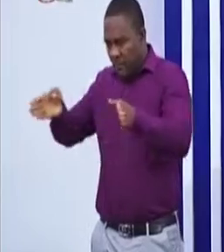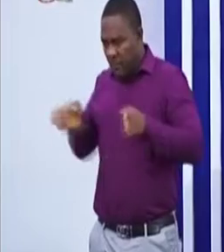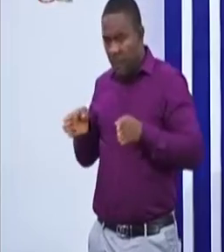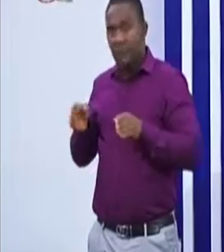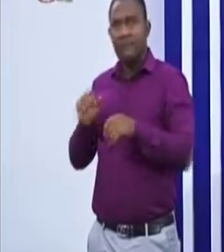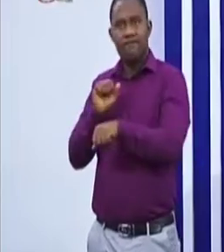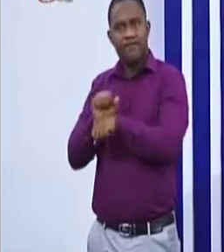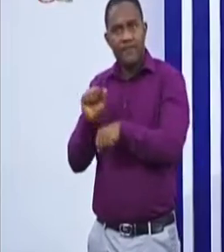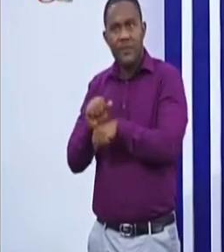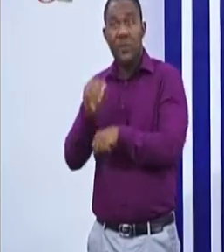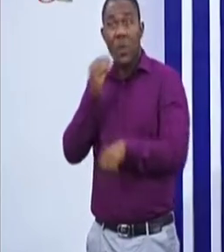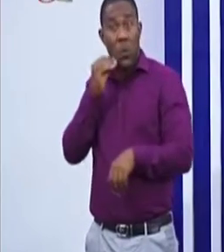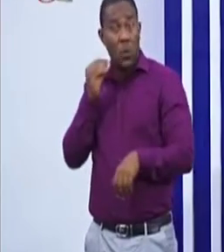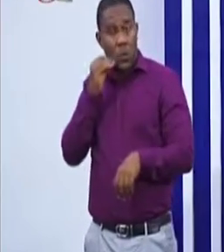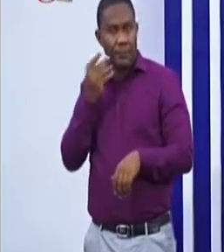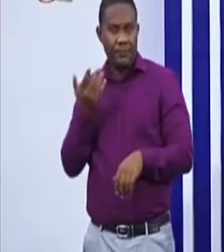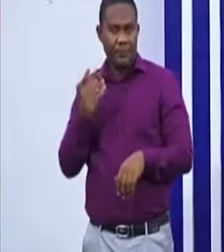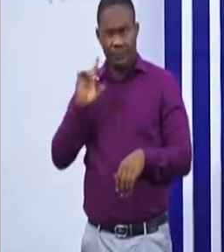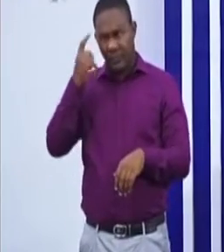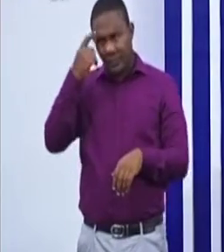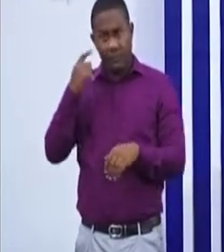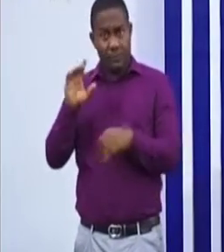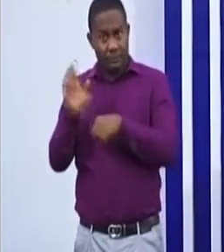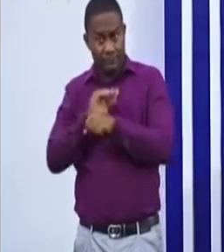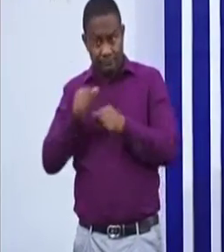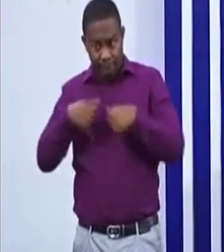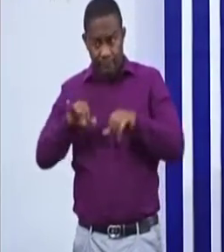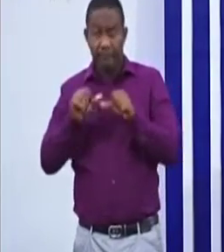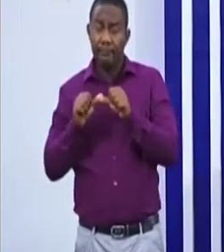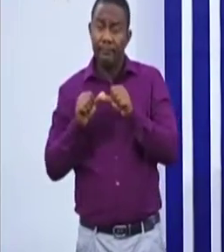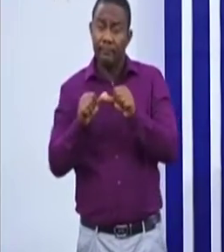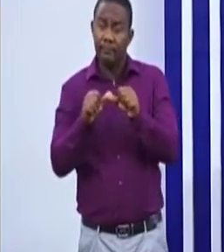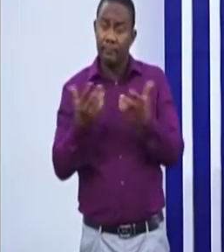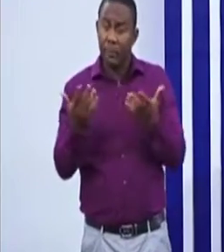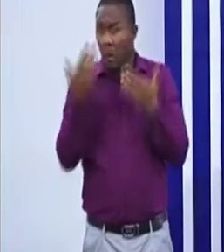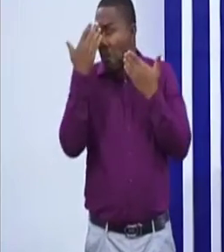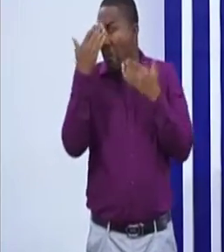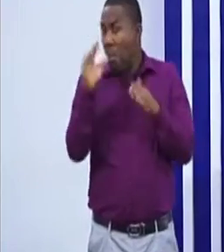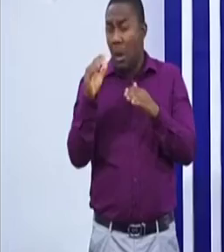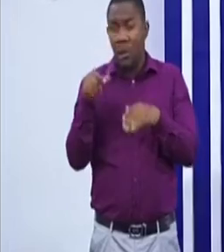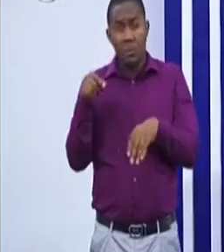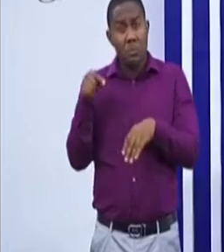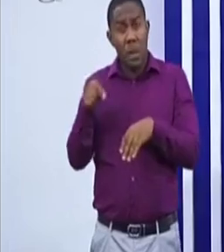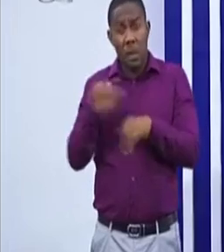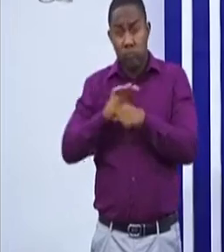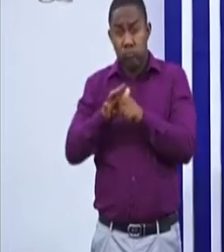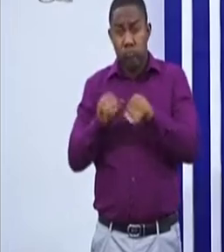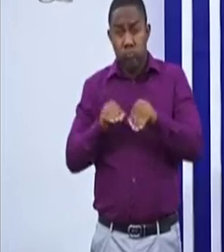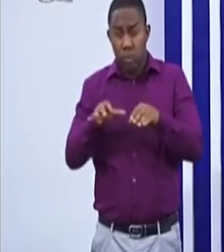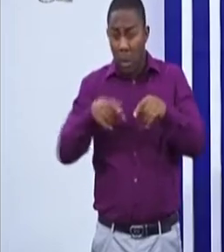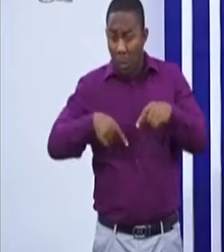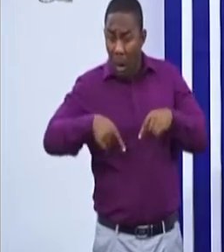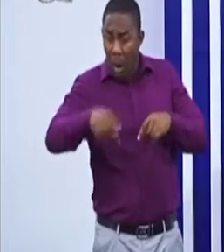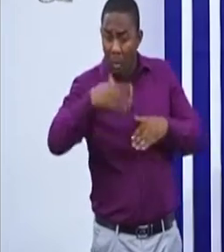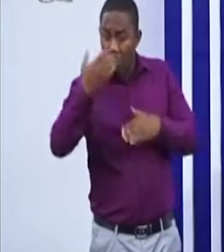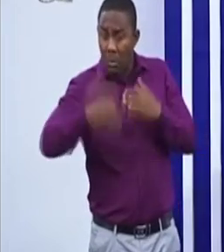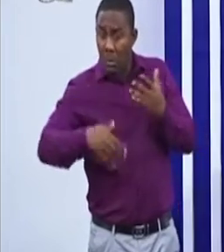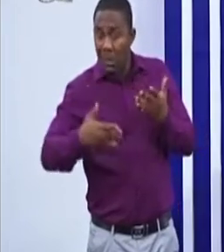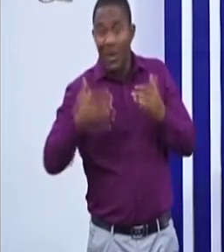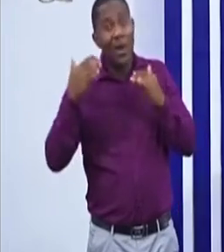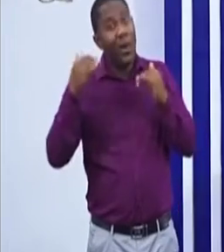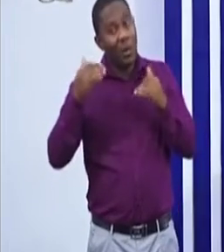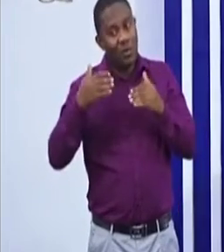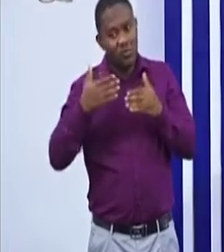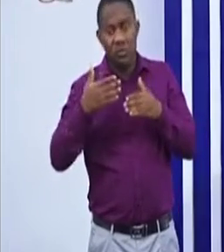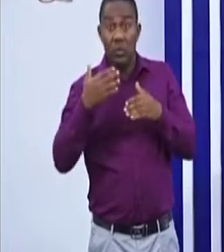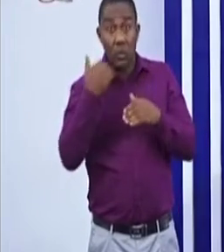home. And government business has to work. We don't know how long this is going to last. We hope it won't take very